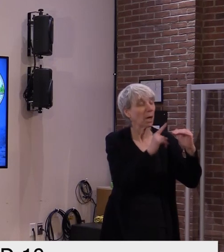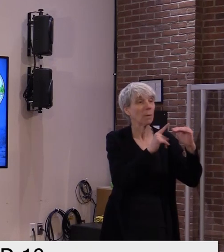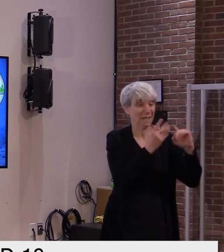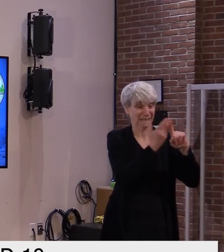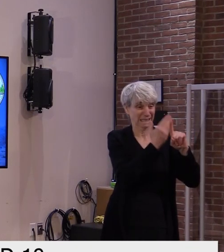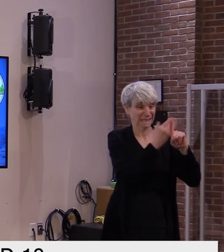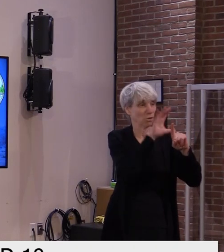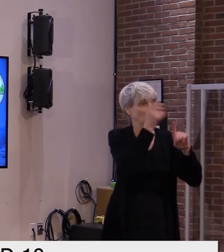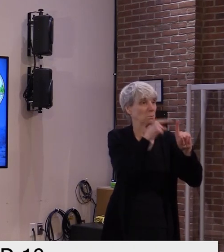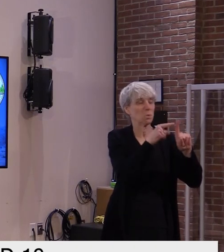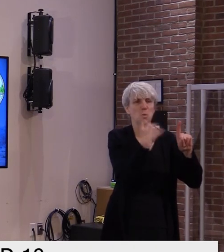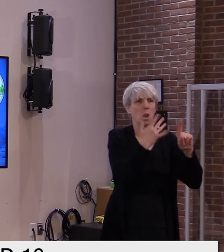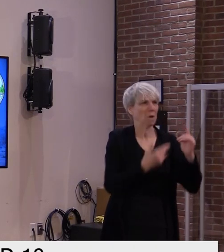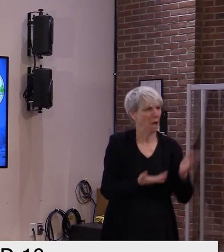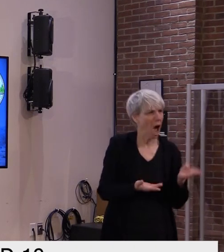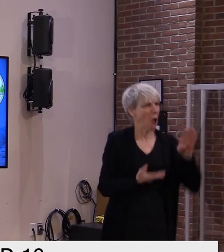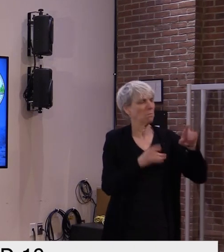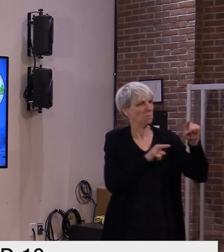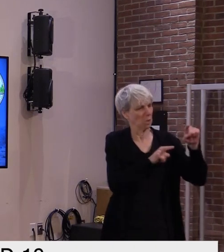holiday.